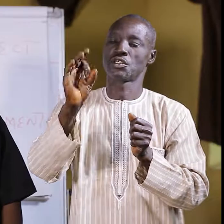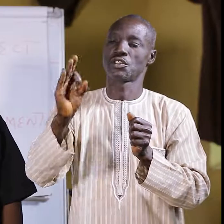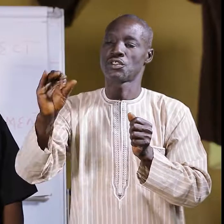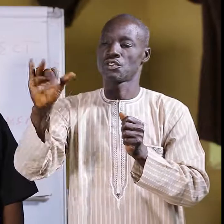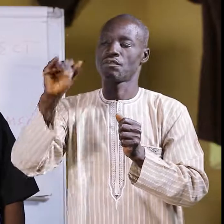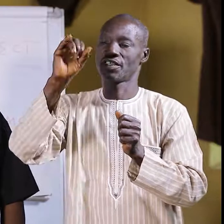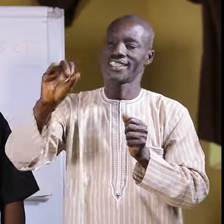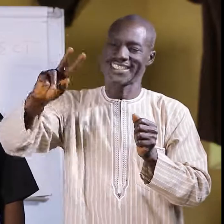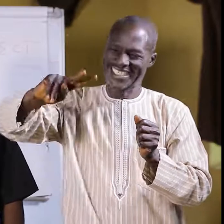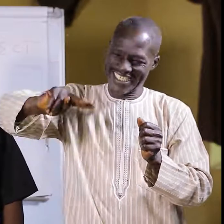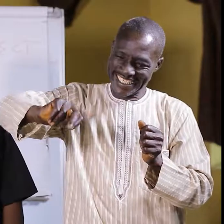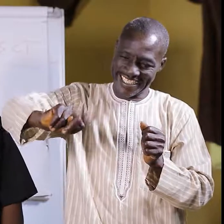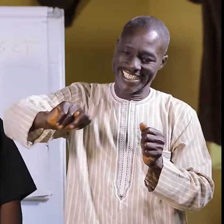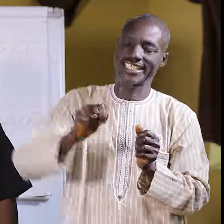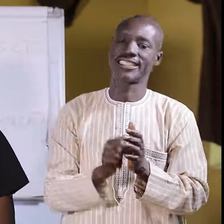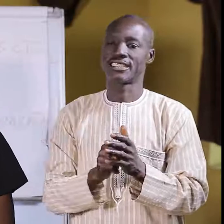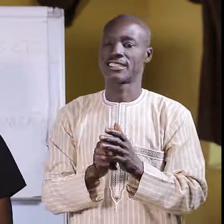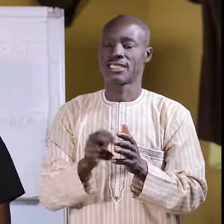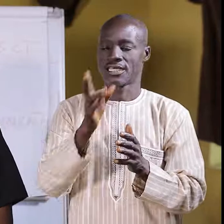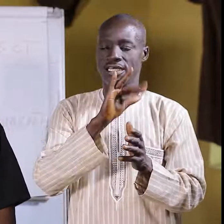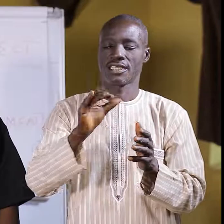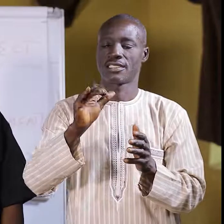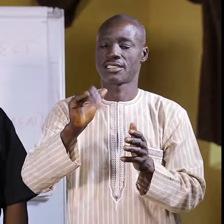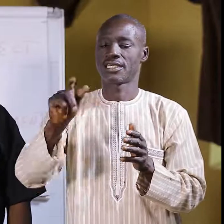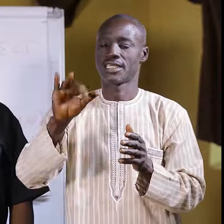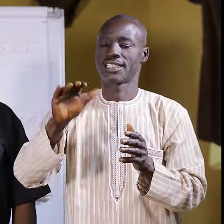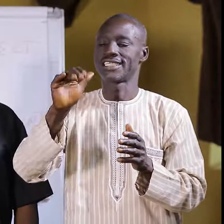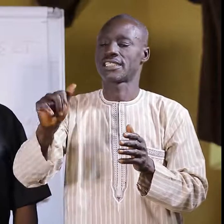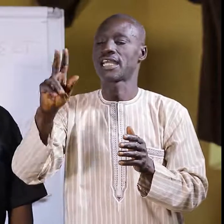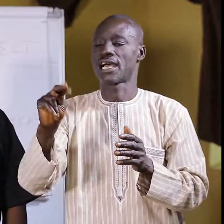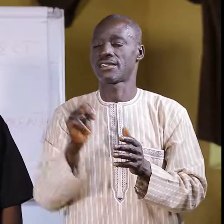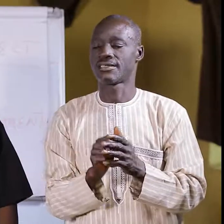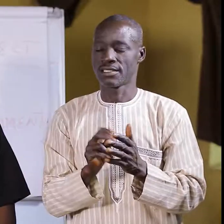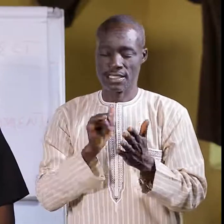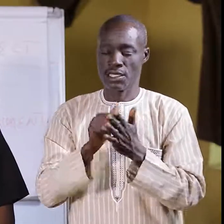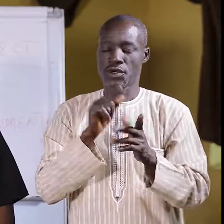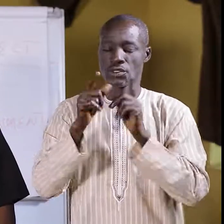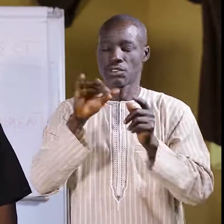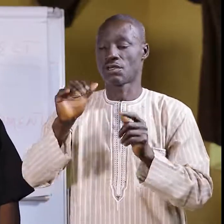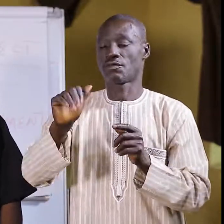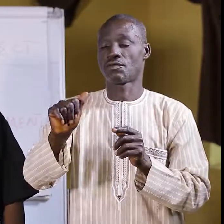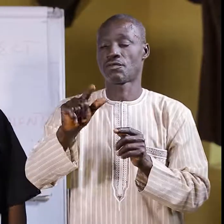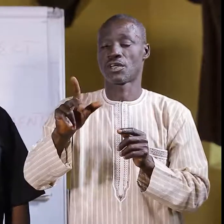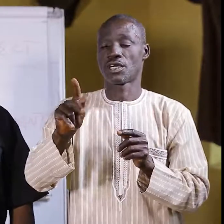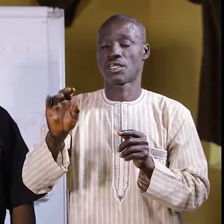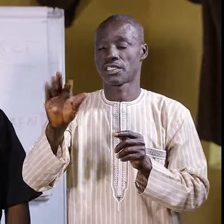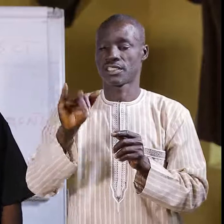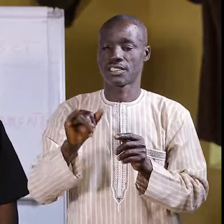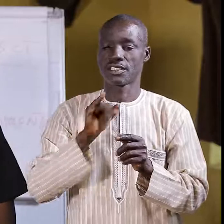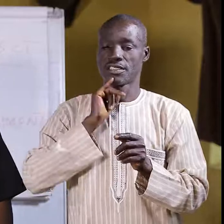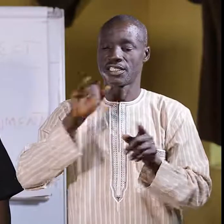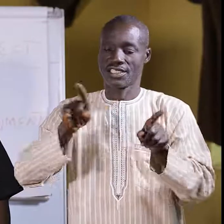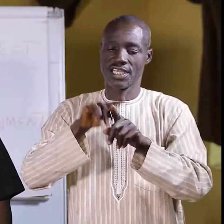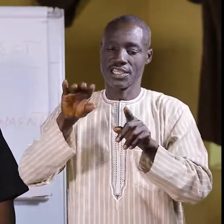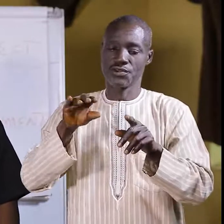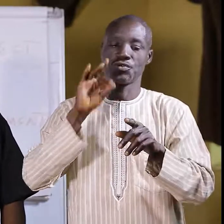the alkyne, they usually end with a suffix "-ine". Now that we're talking about the alkenes, you discover it's just like you belonging to one